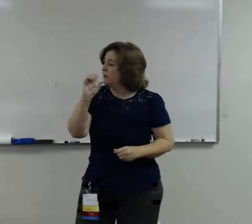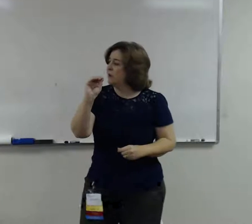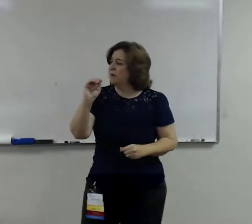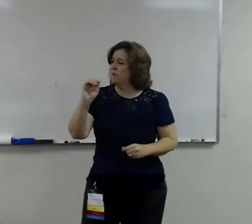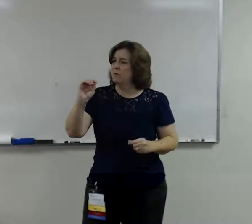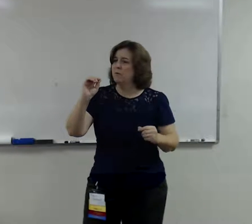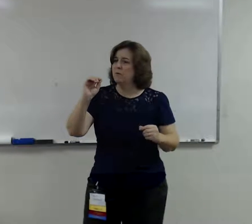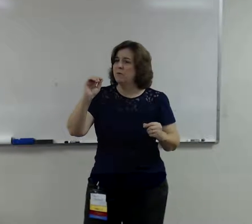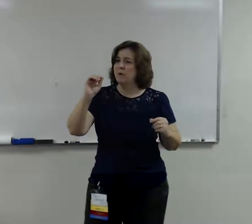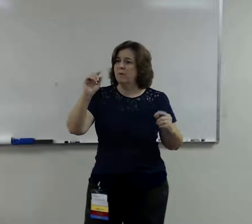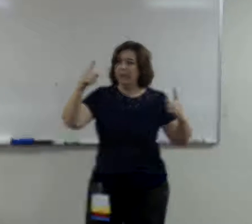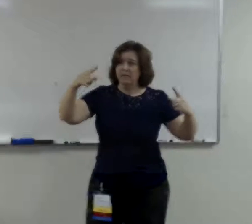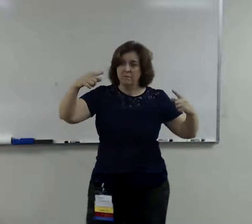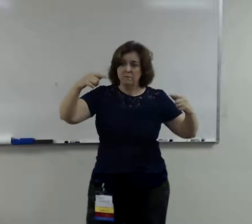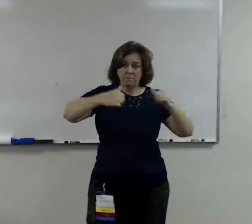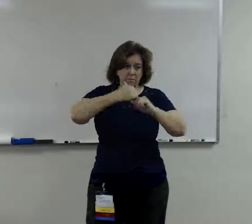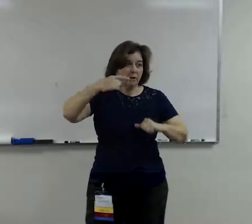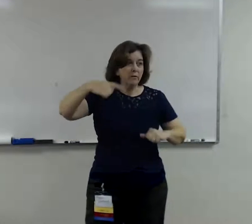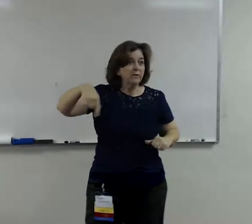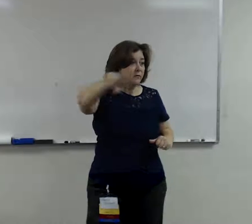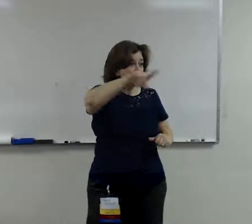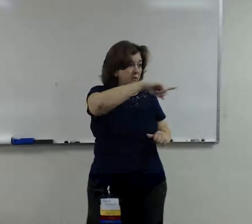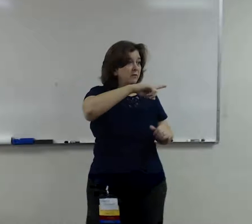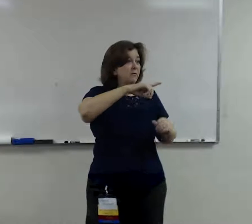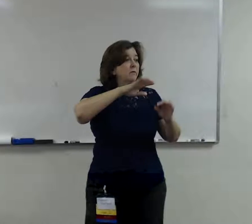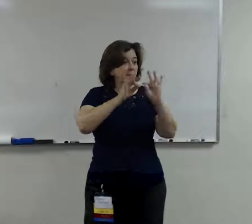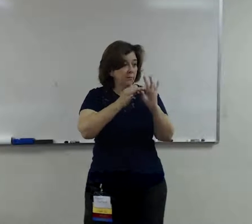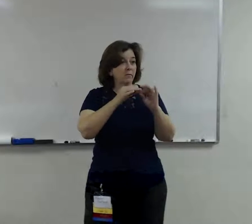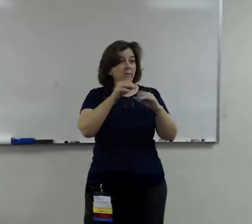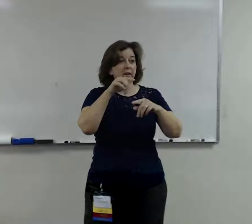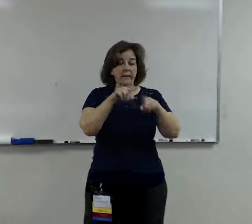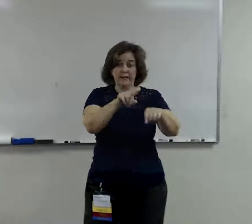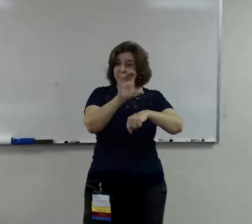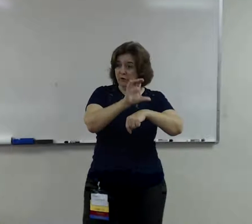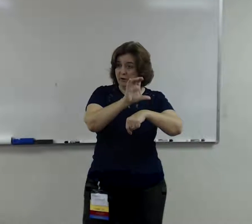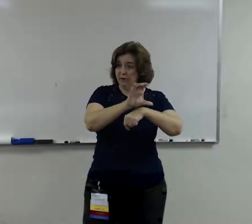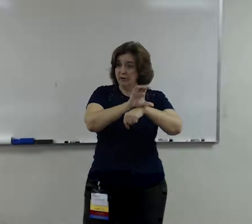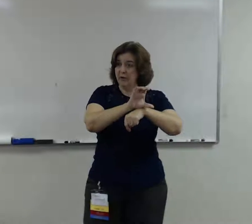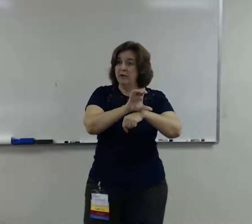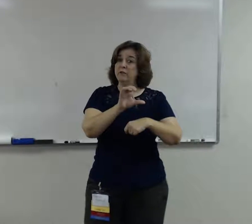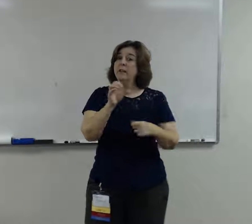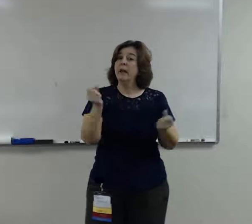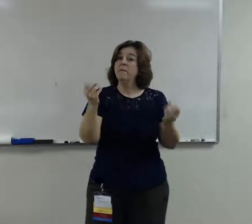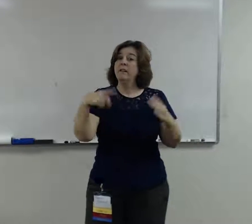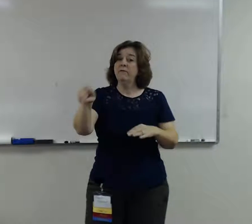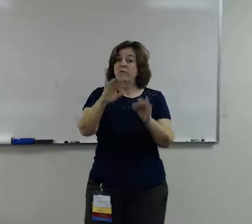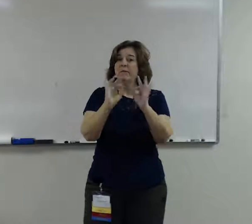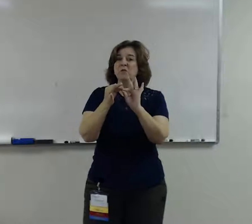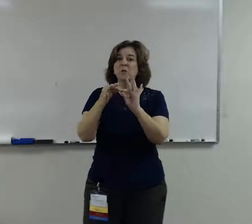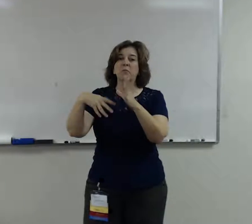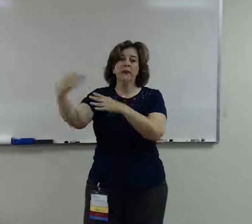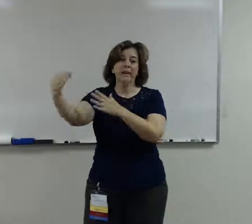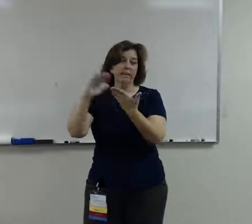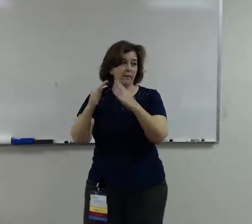So, okay, most of you interpret in church. How many of you interpret in the